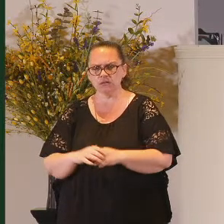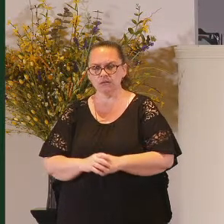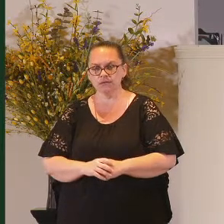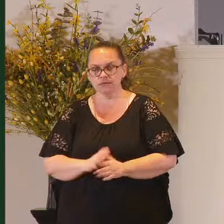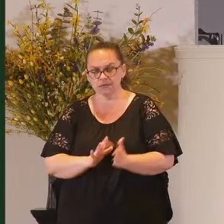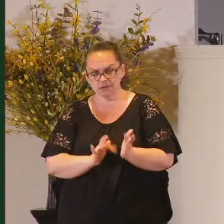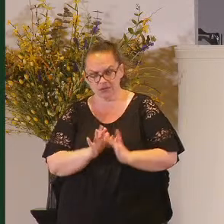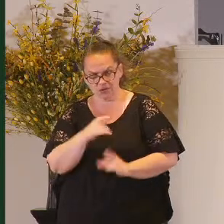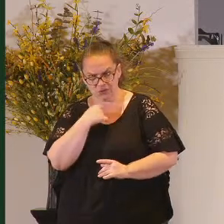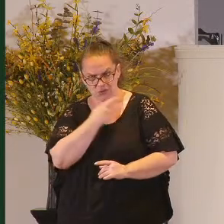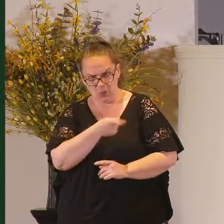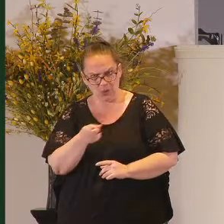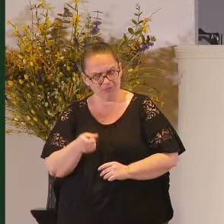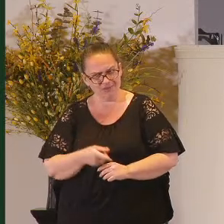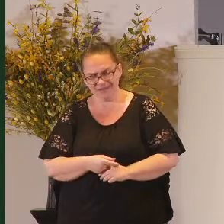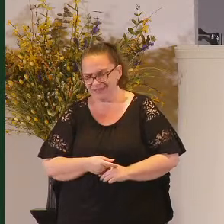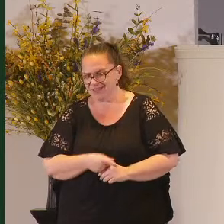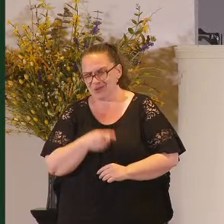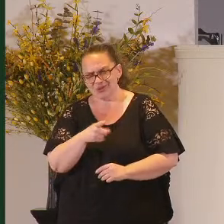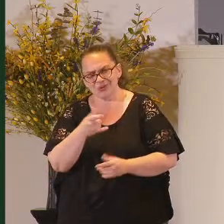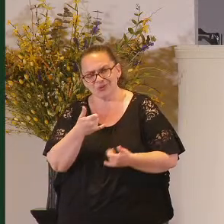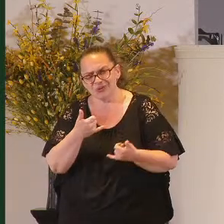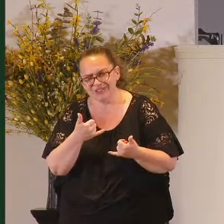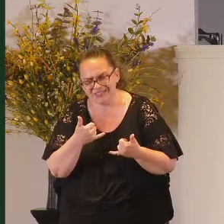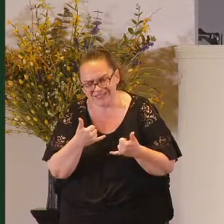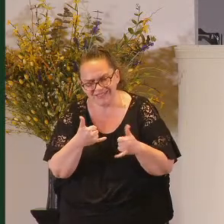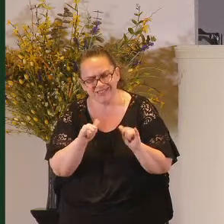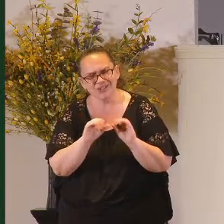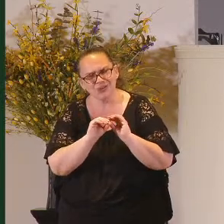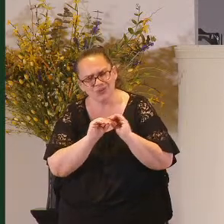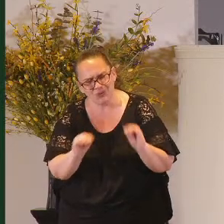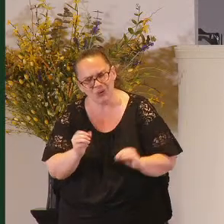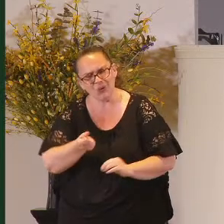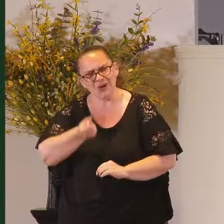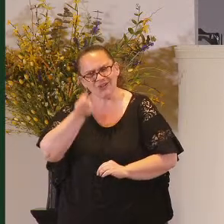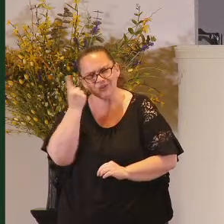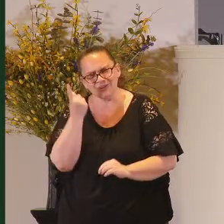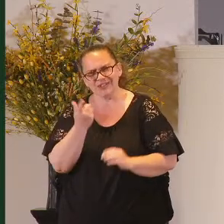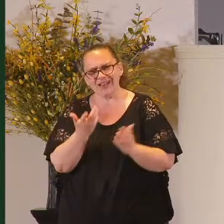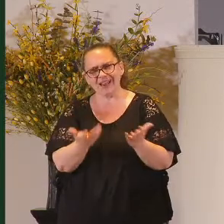And Jesus said to them, "Do you not yet understand?"